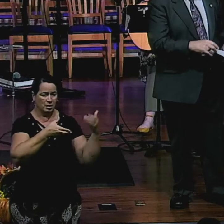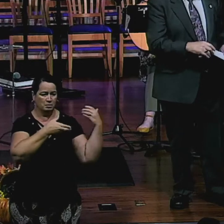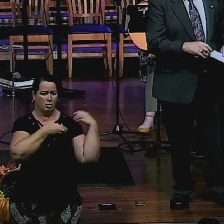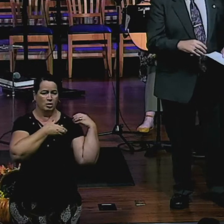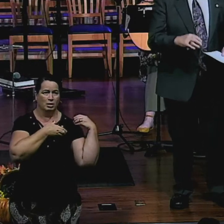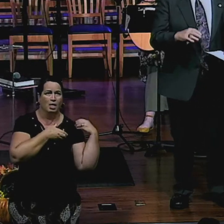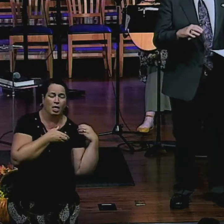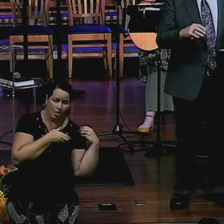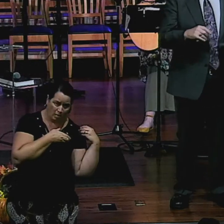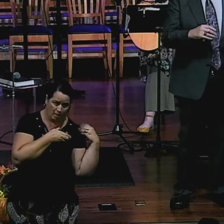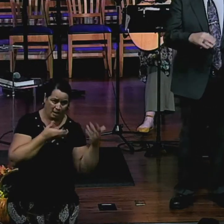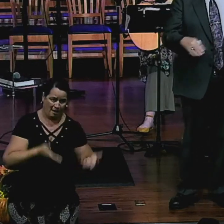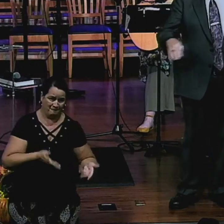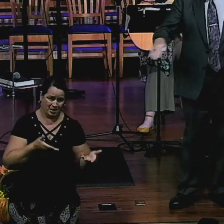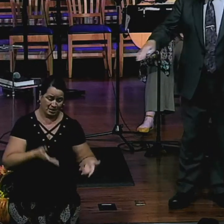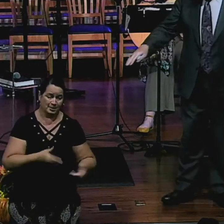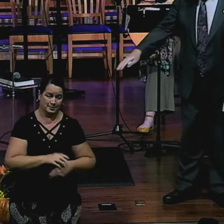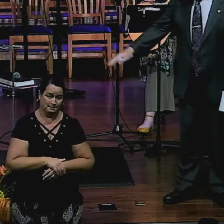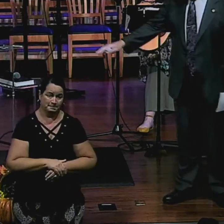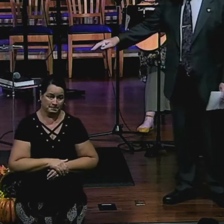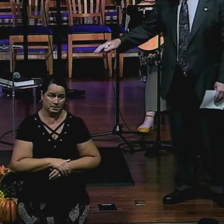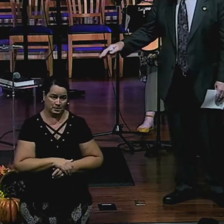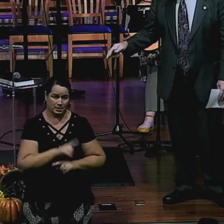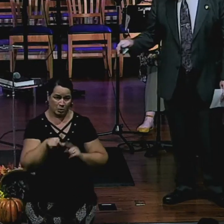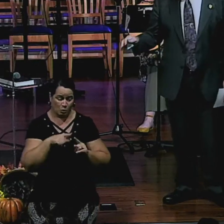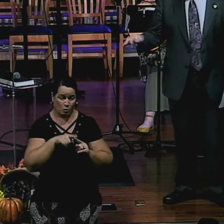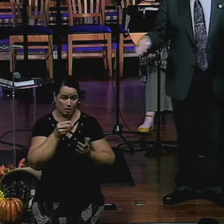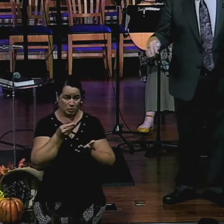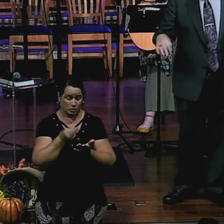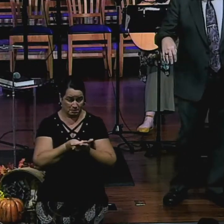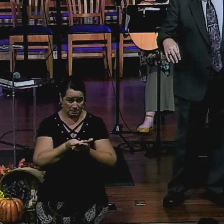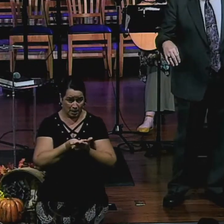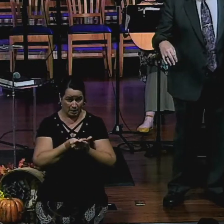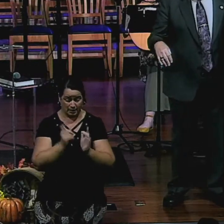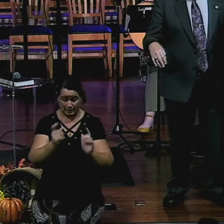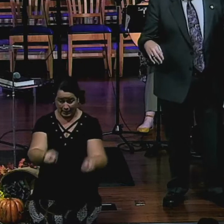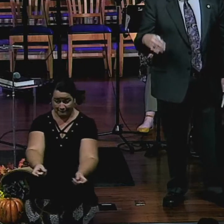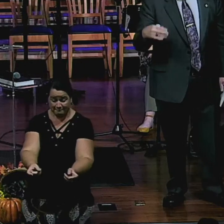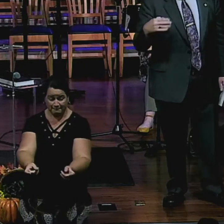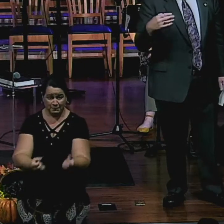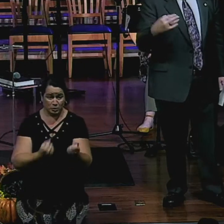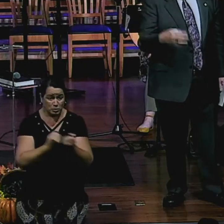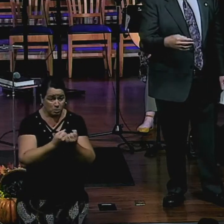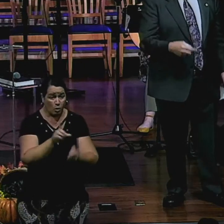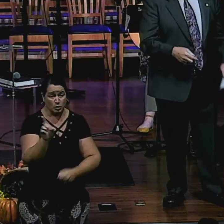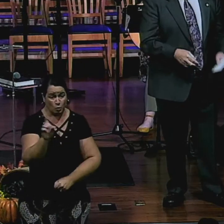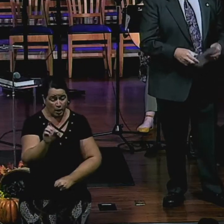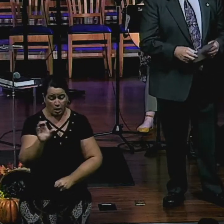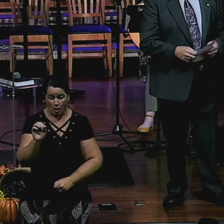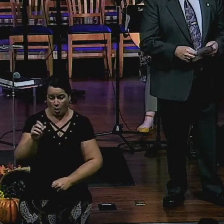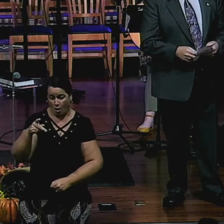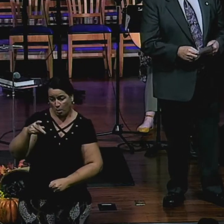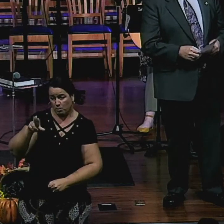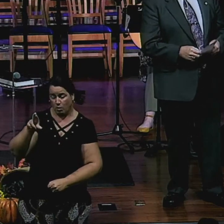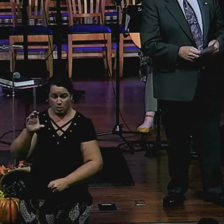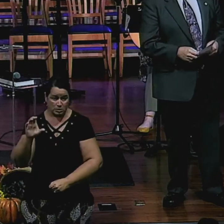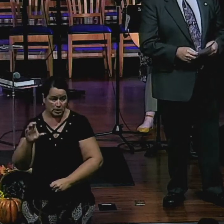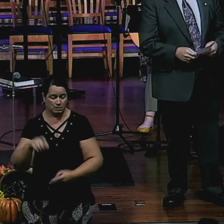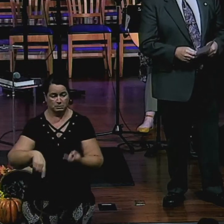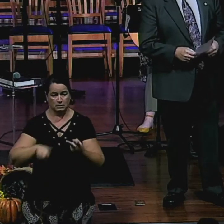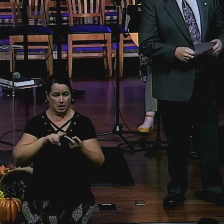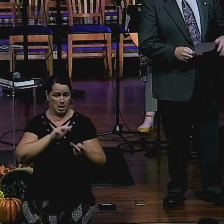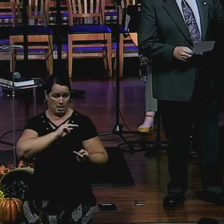heavy burden. So when we put tithes into play, it not only supports at this church missionaries like Todd and